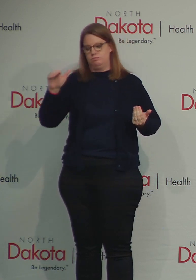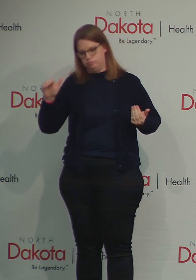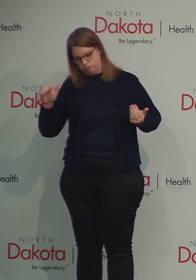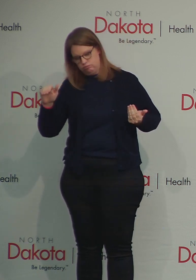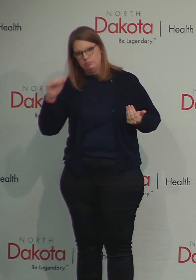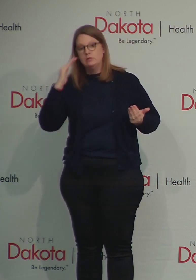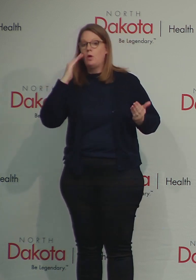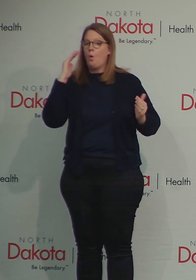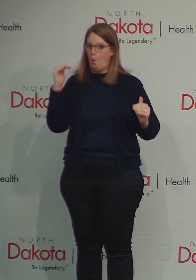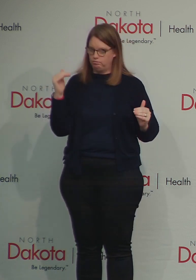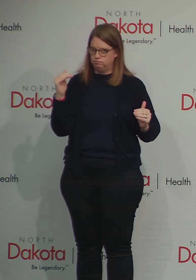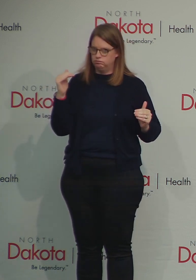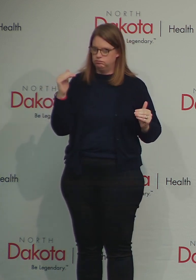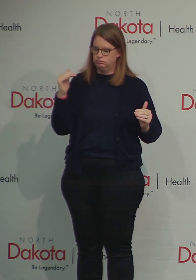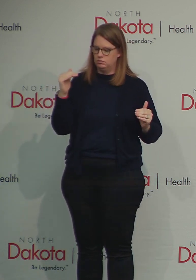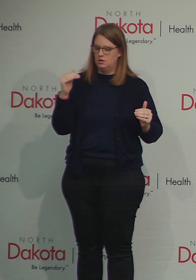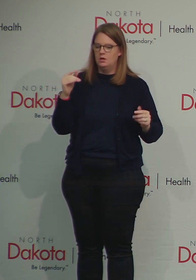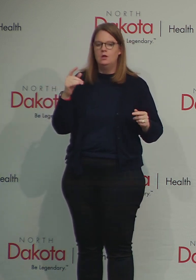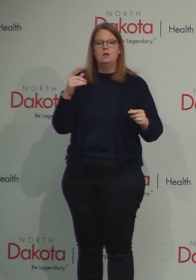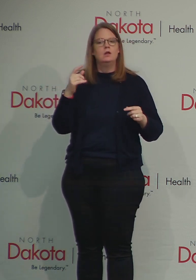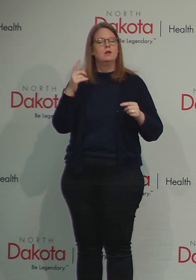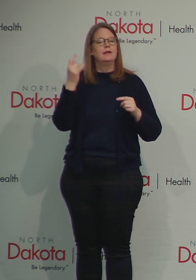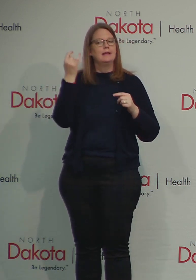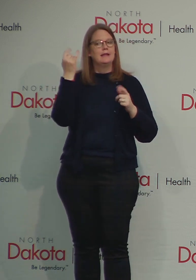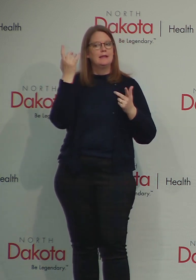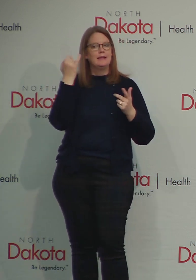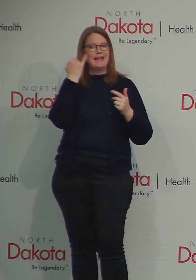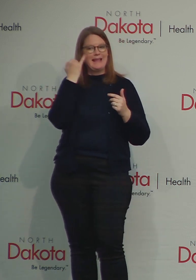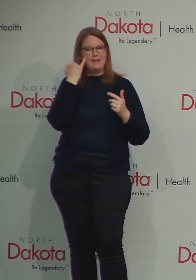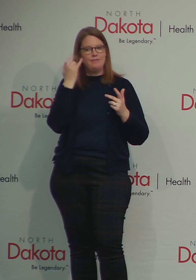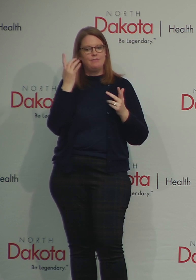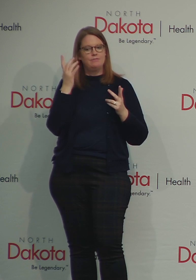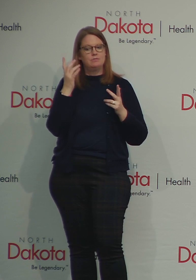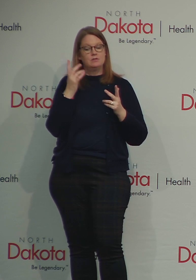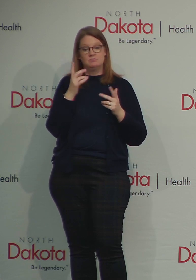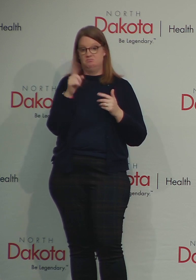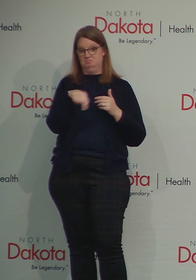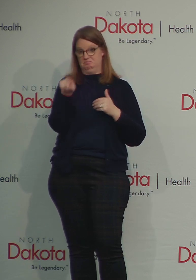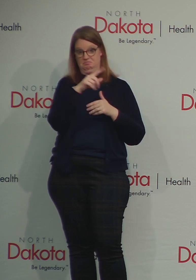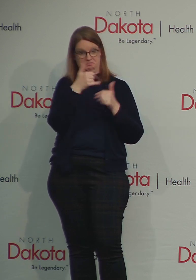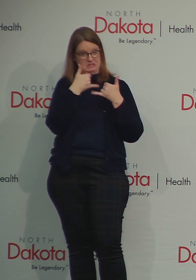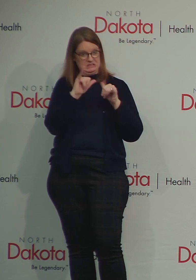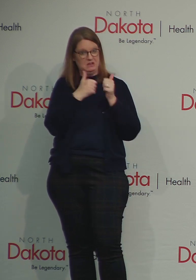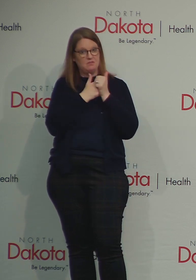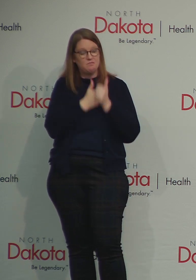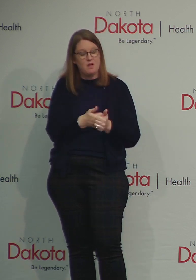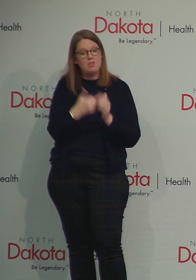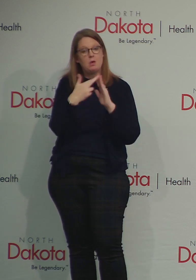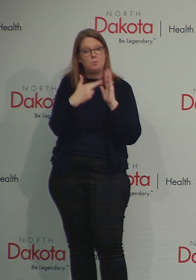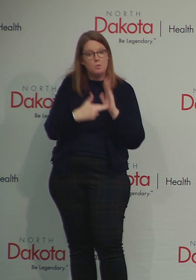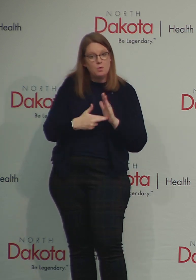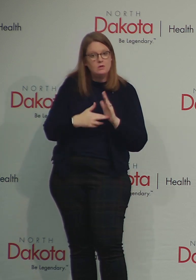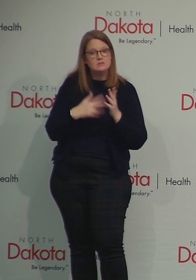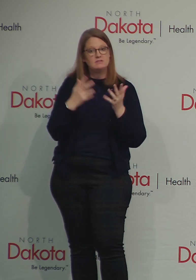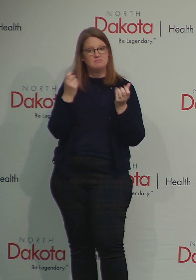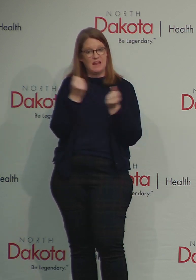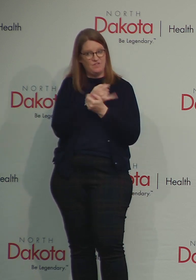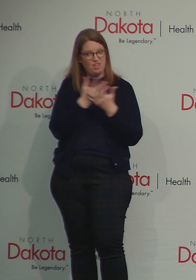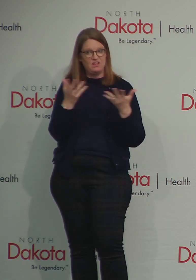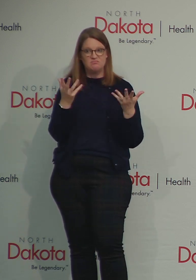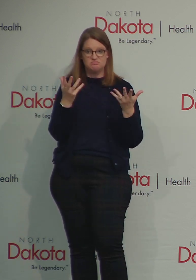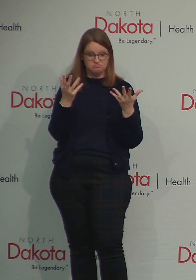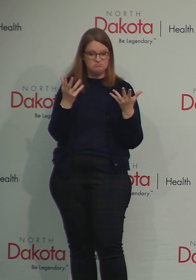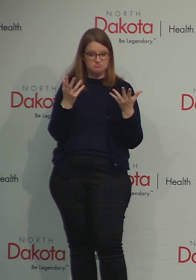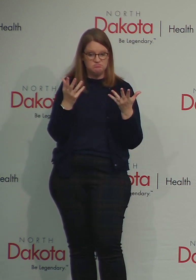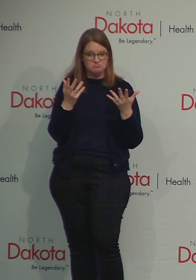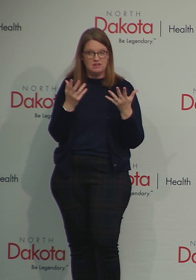trend. And so again, if we can North Dakotans, keep doing what you're doing. Do what you did on Thanksgiving, and